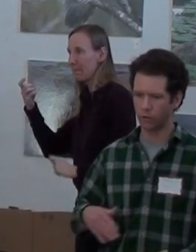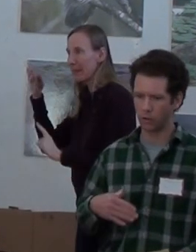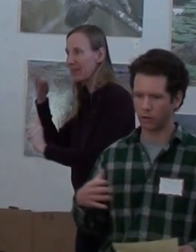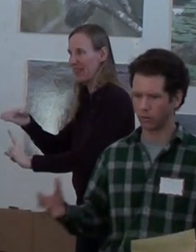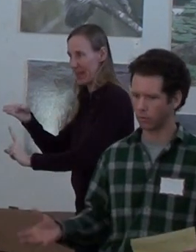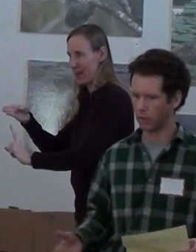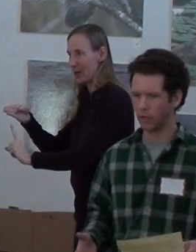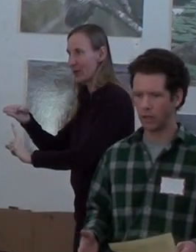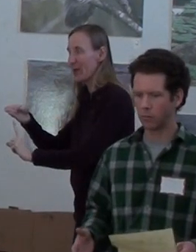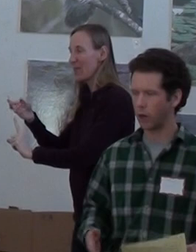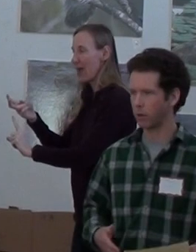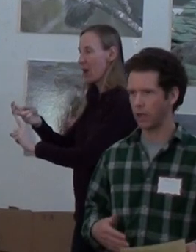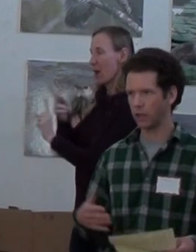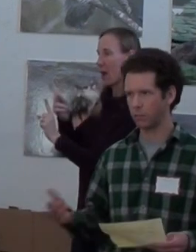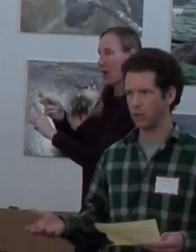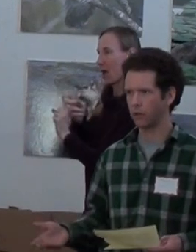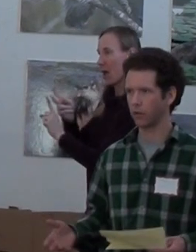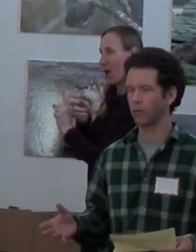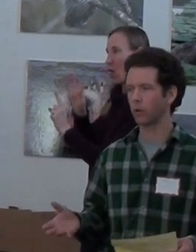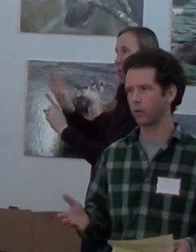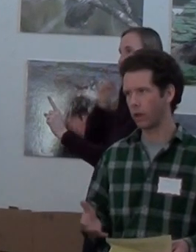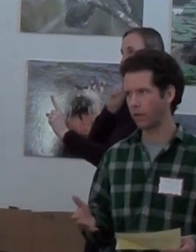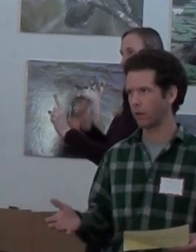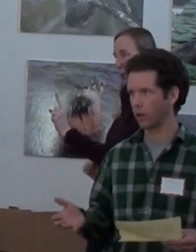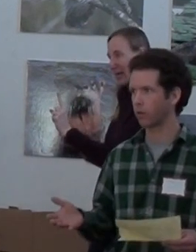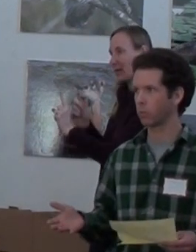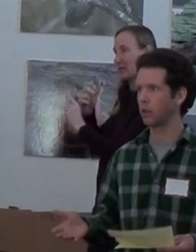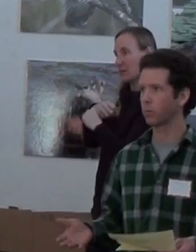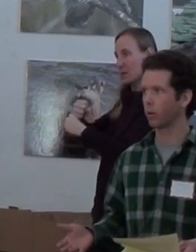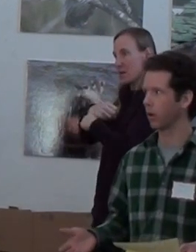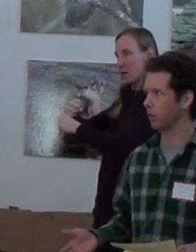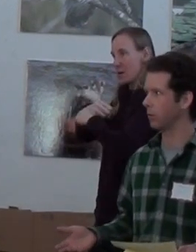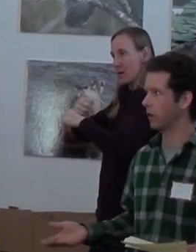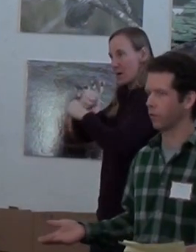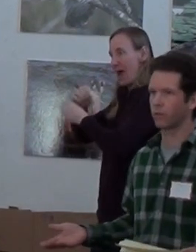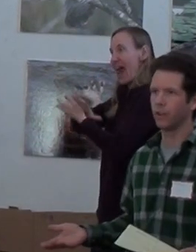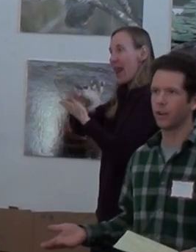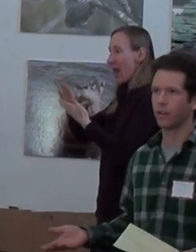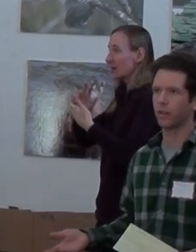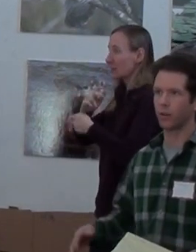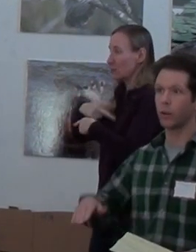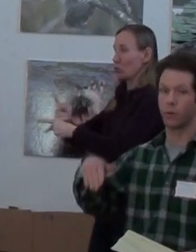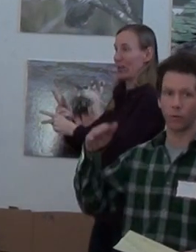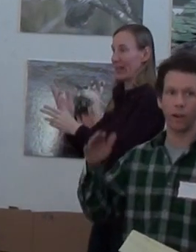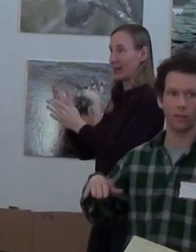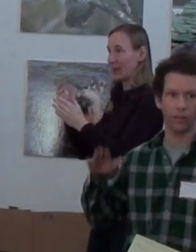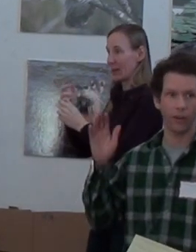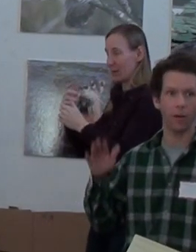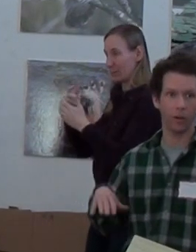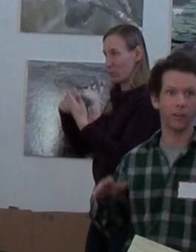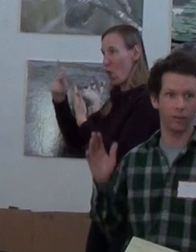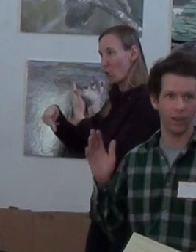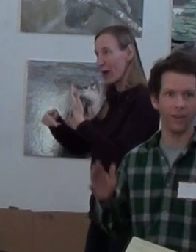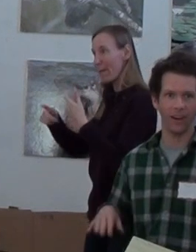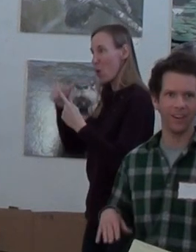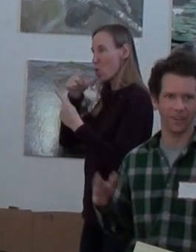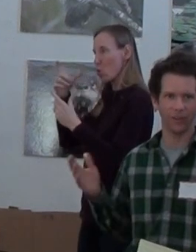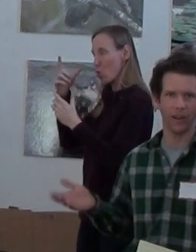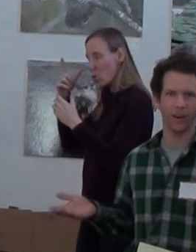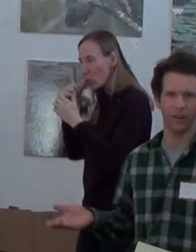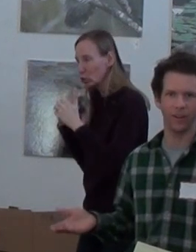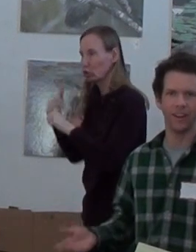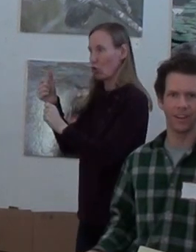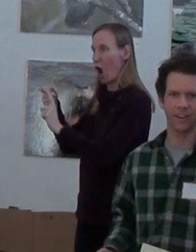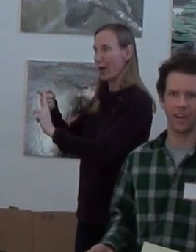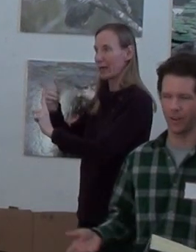And after a few years of re-propagating bees and really having a nice breeding program now, because clearly the cream is rising to the top nicely now, right? It's